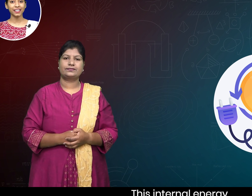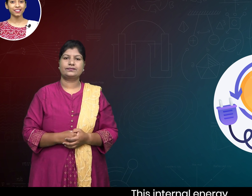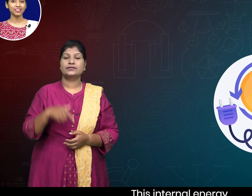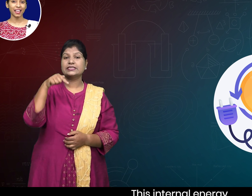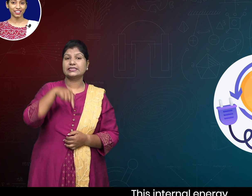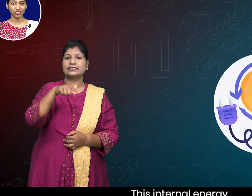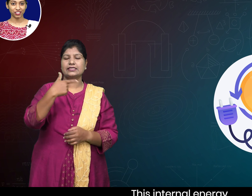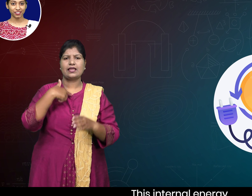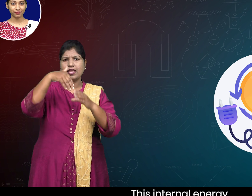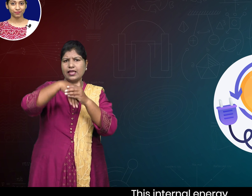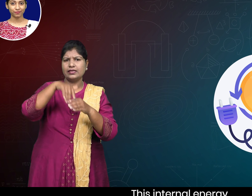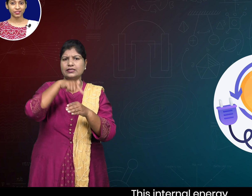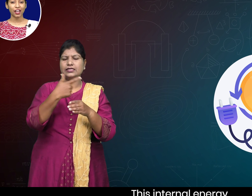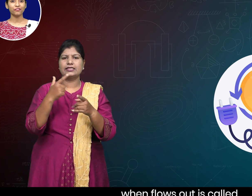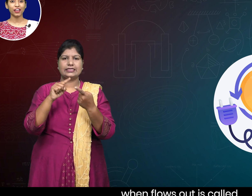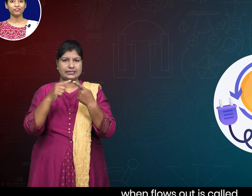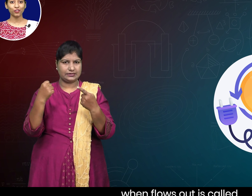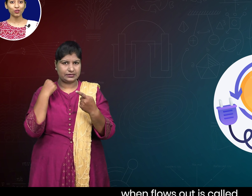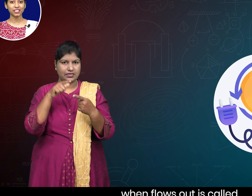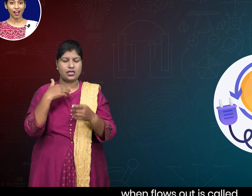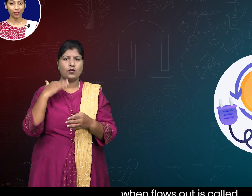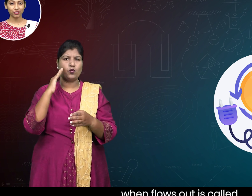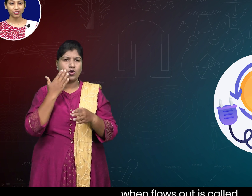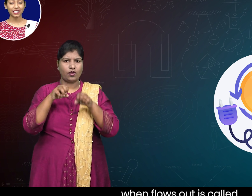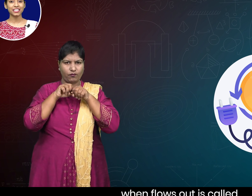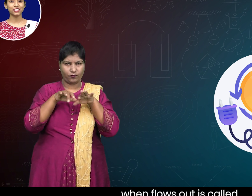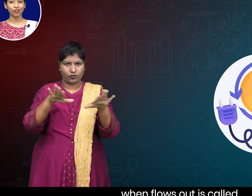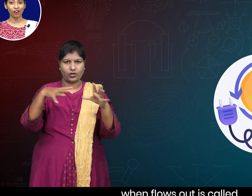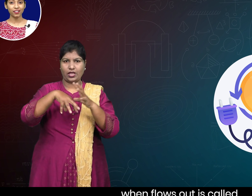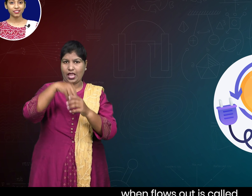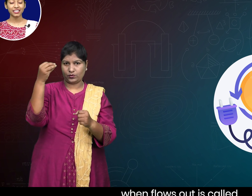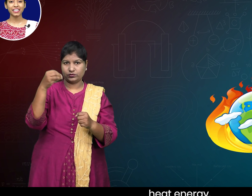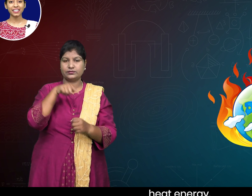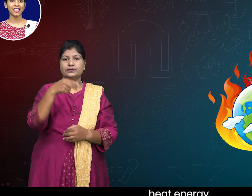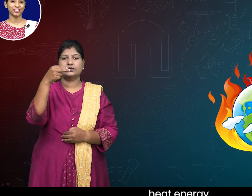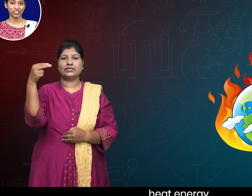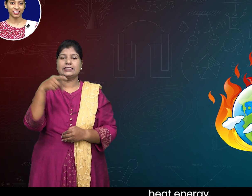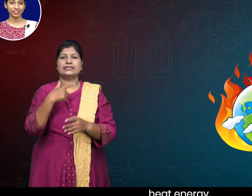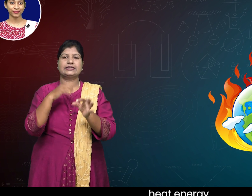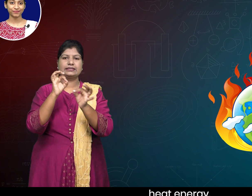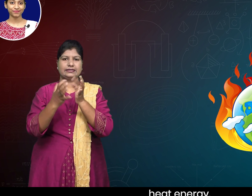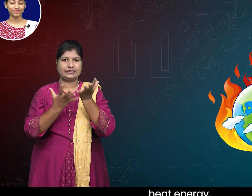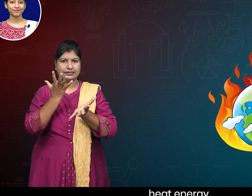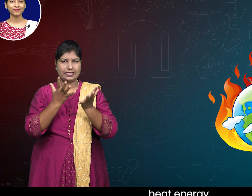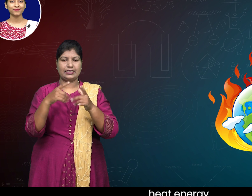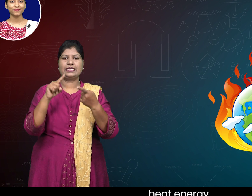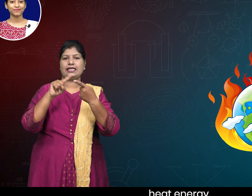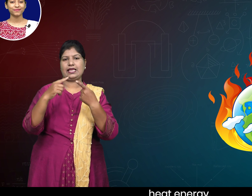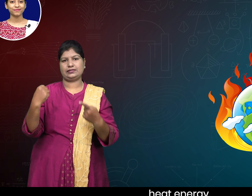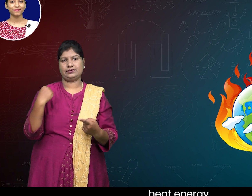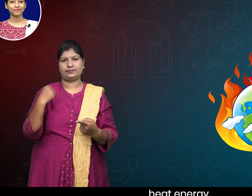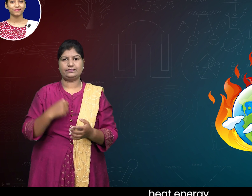This internal energy, when flows out, is called heat energy.